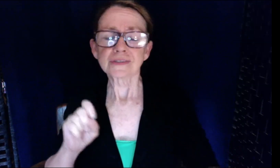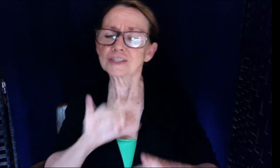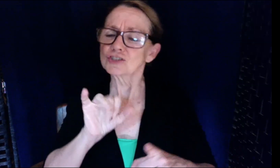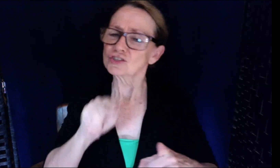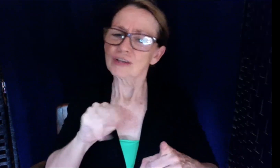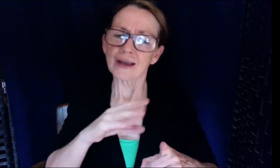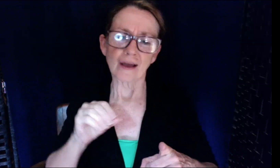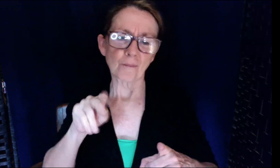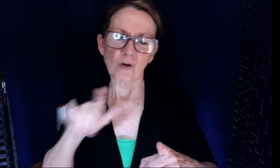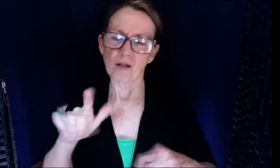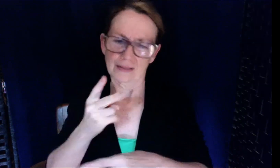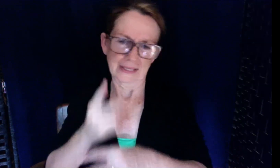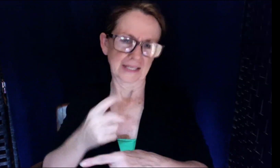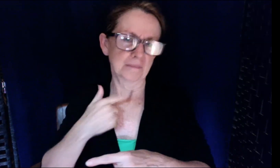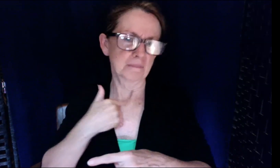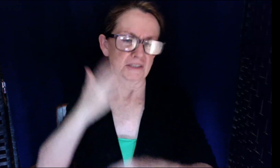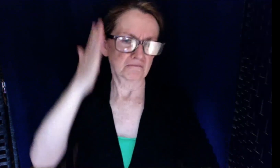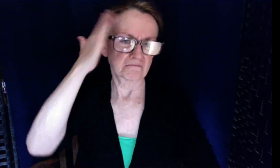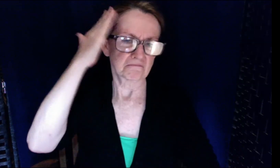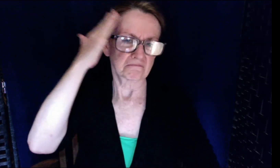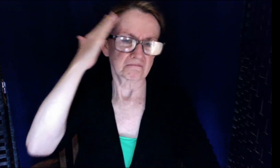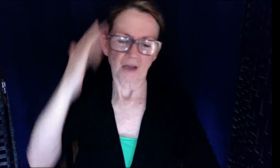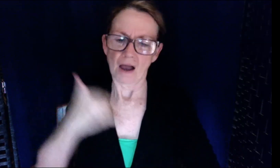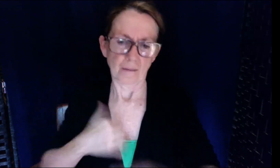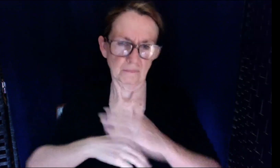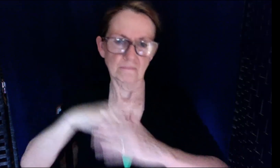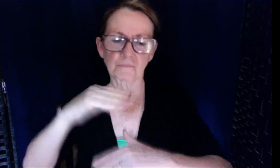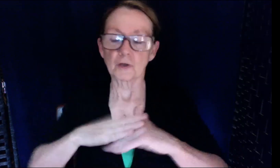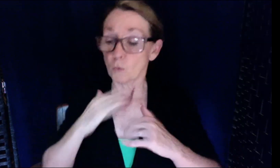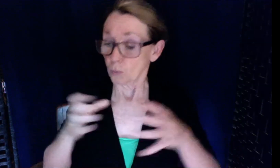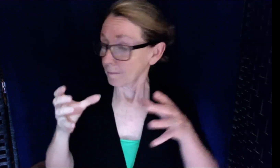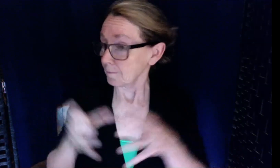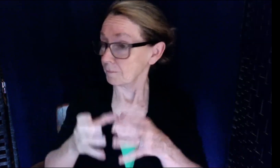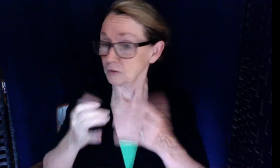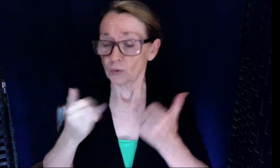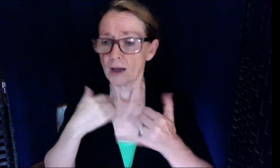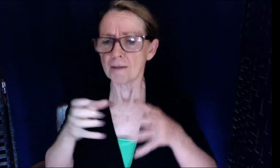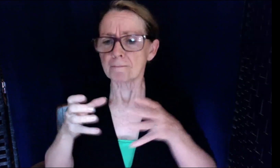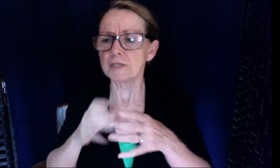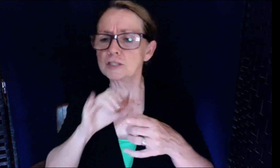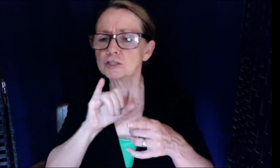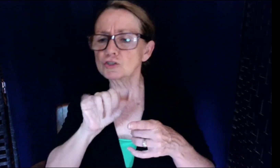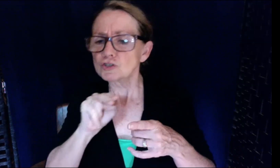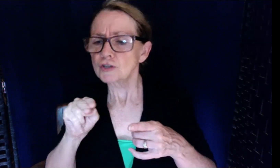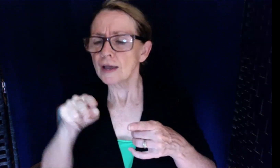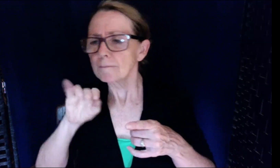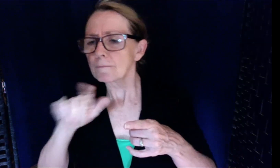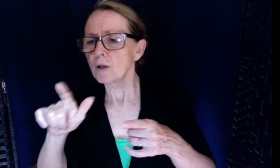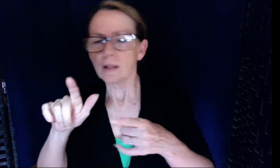too. Great. Very good. Yeah, we met today and I meet with them once every other week anyway. So yeah, that's fine.